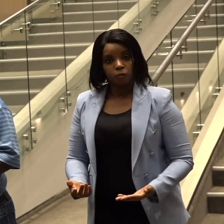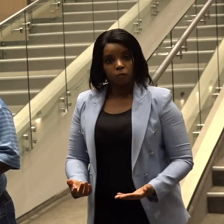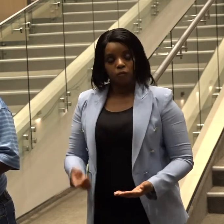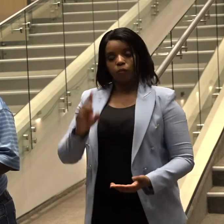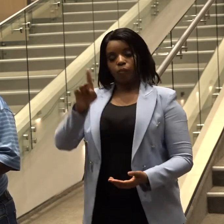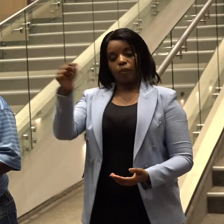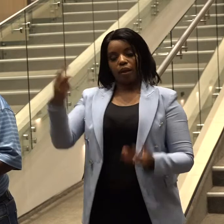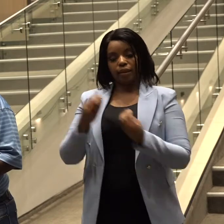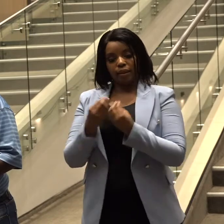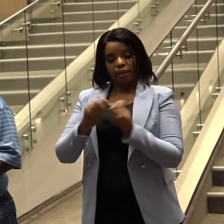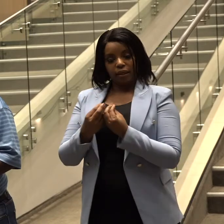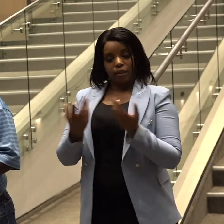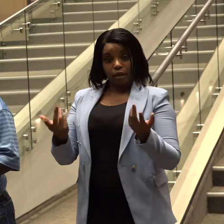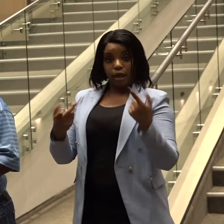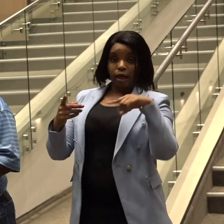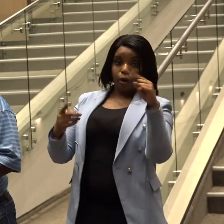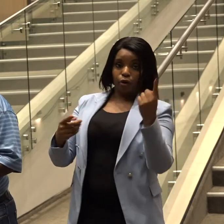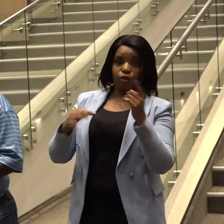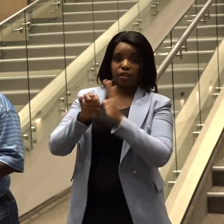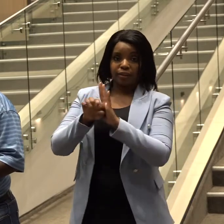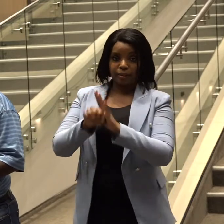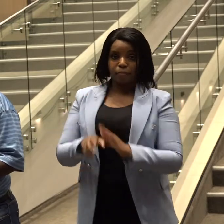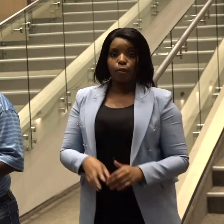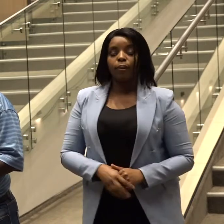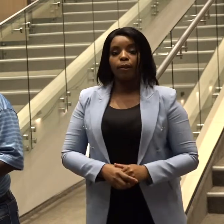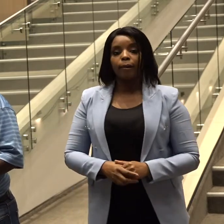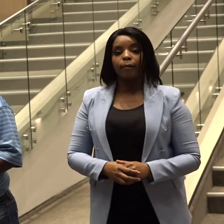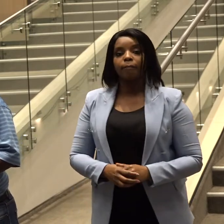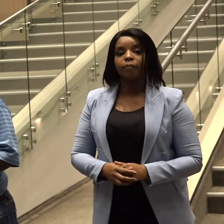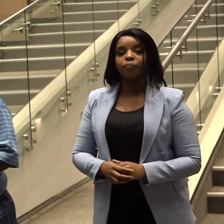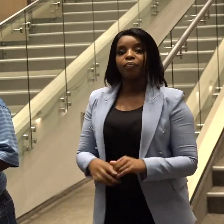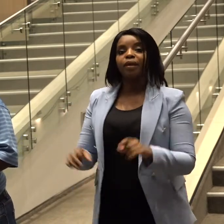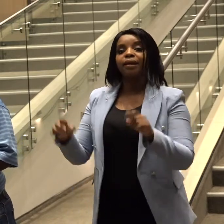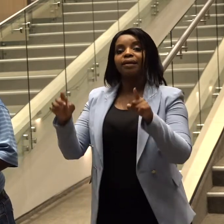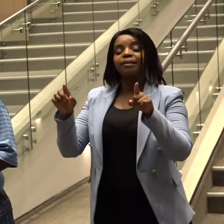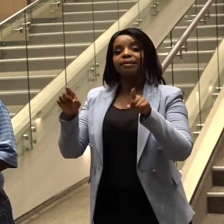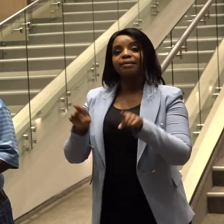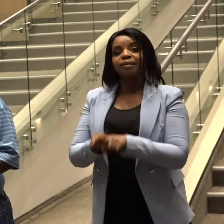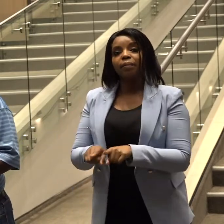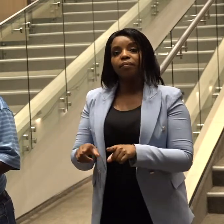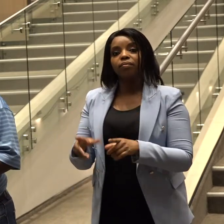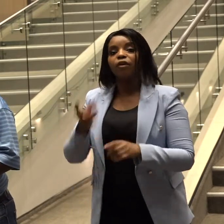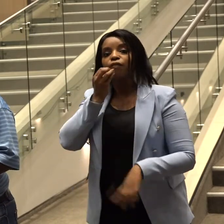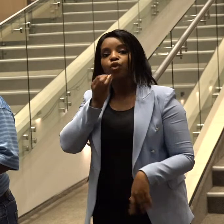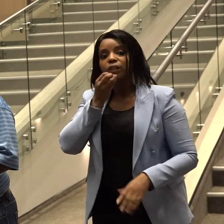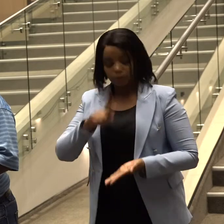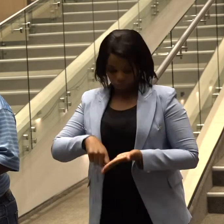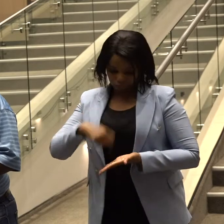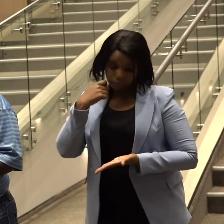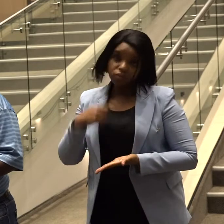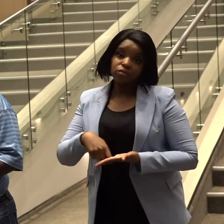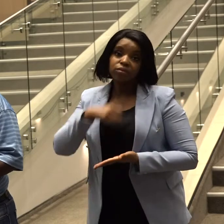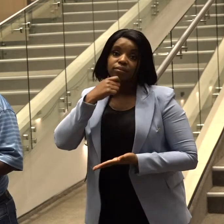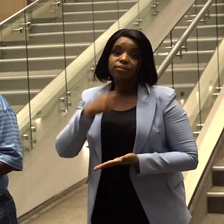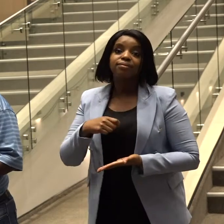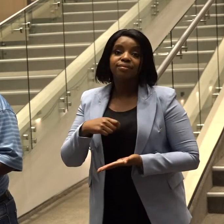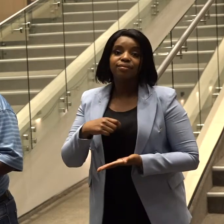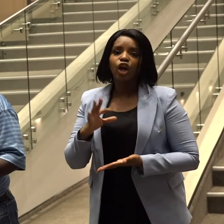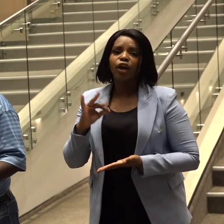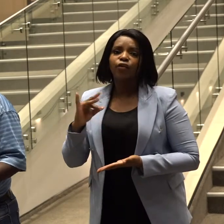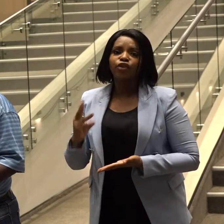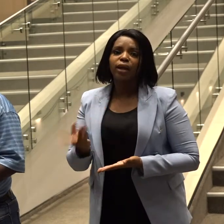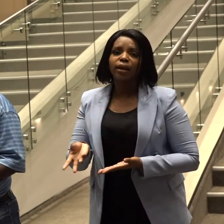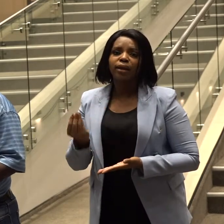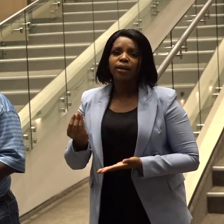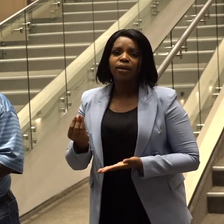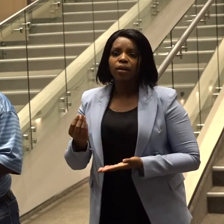want to give them another example of even our food our food that we eat or that we consume every day is